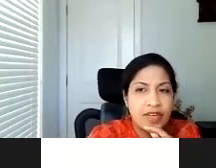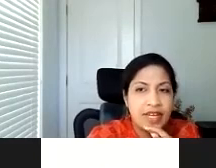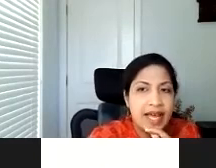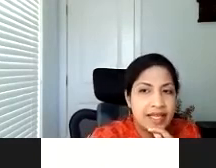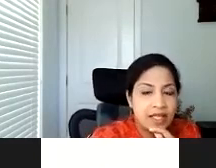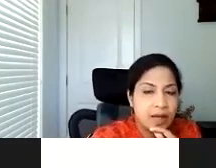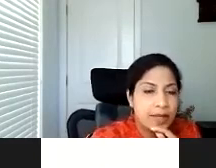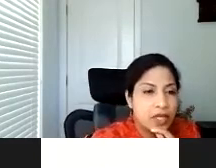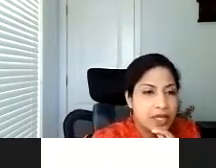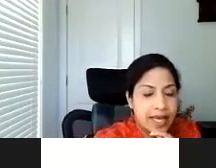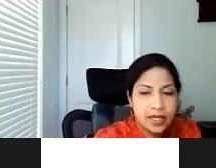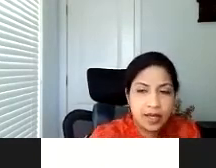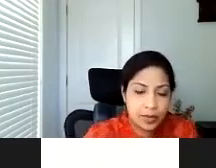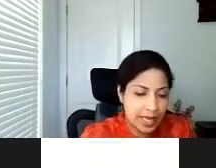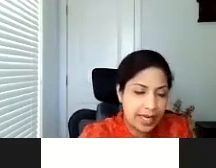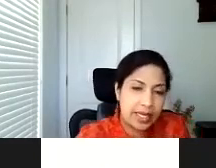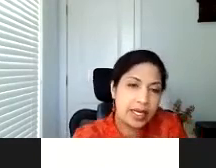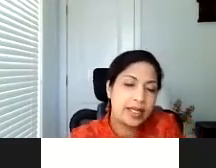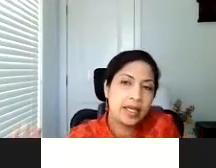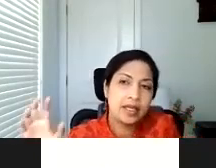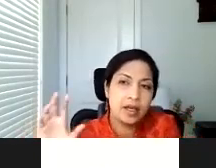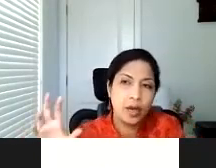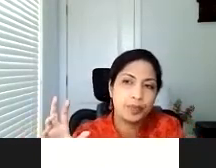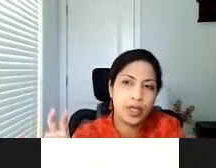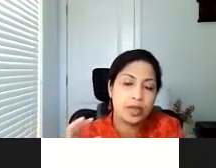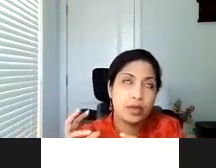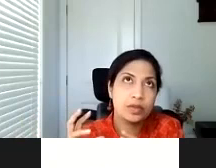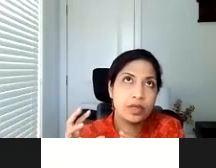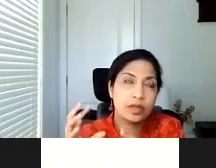So Fede, I can come in on that. I put that in. I think